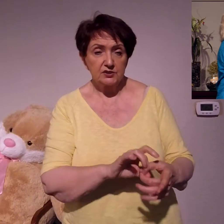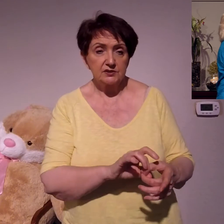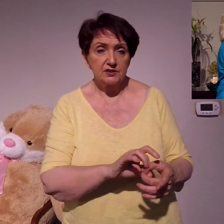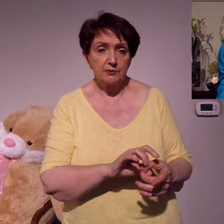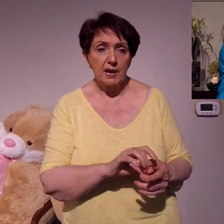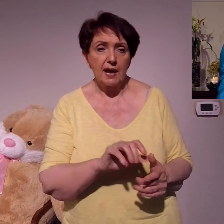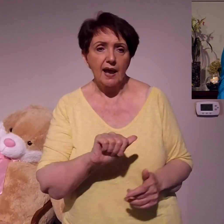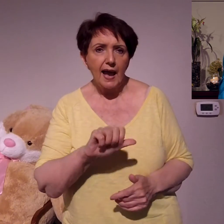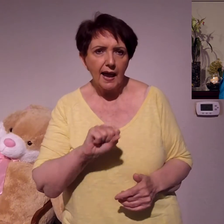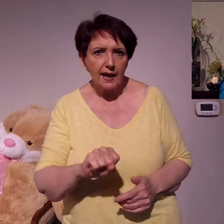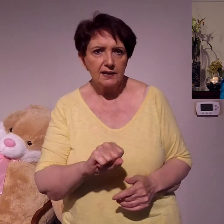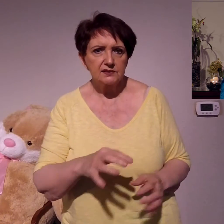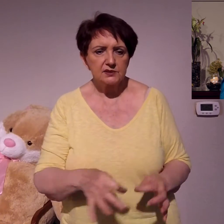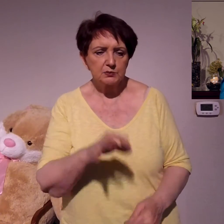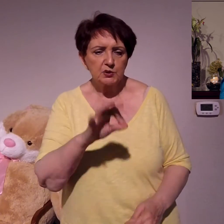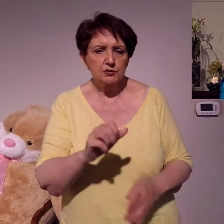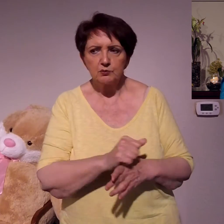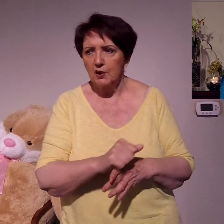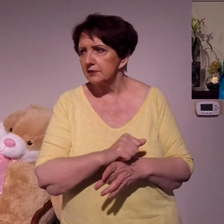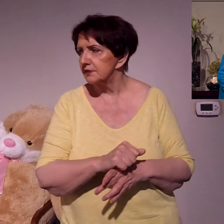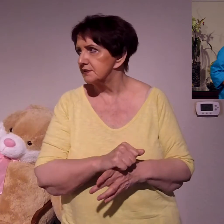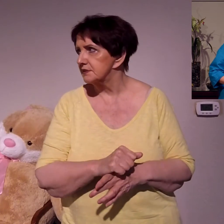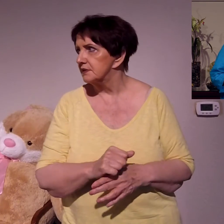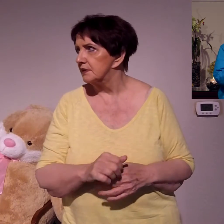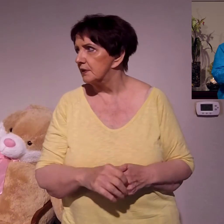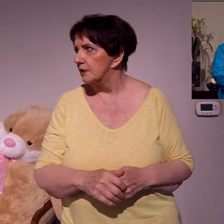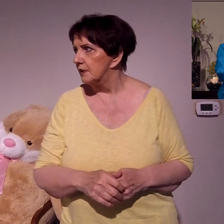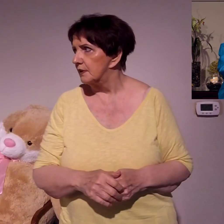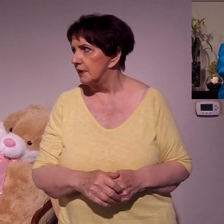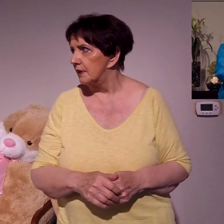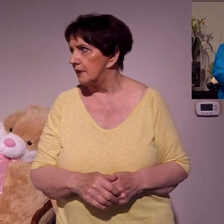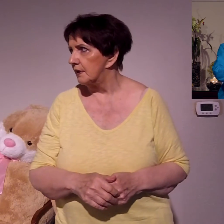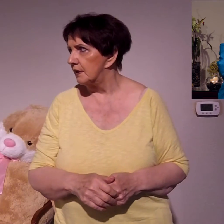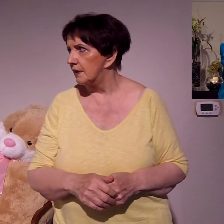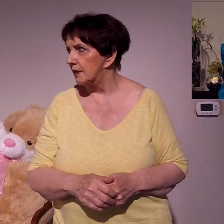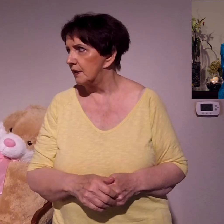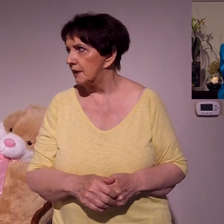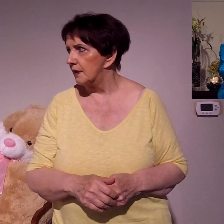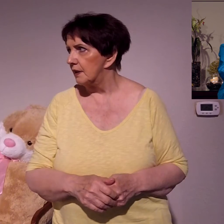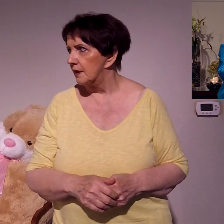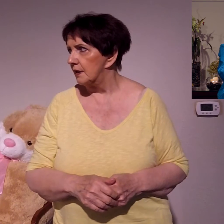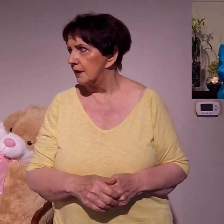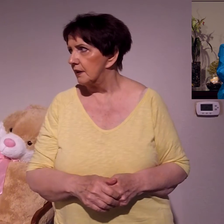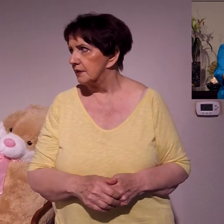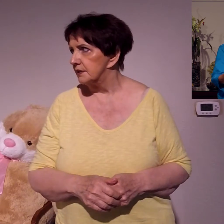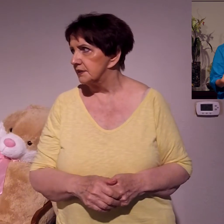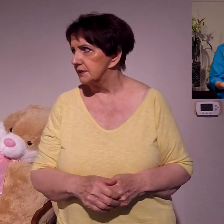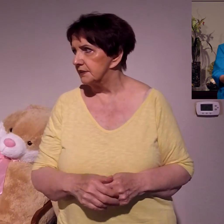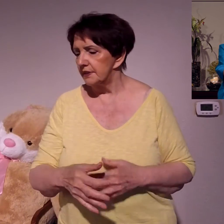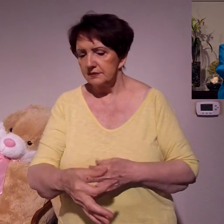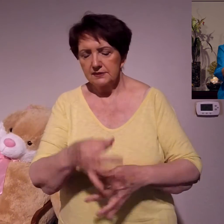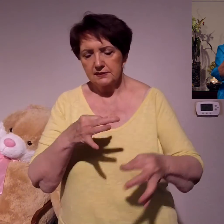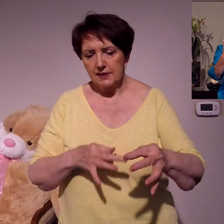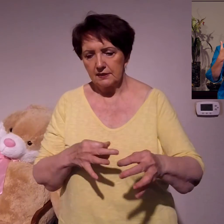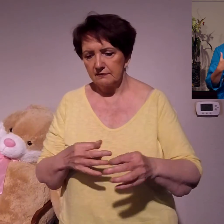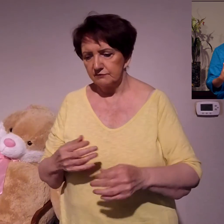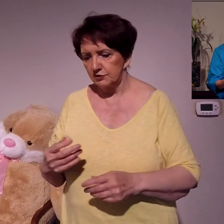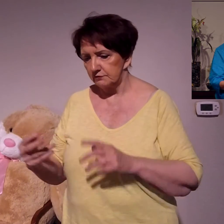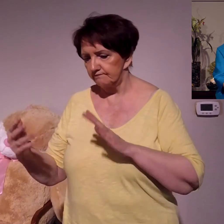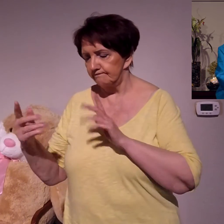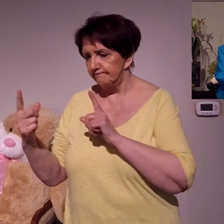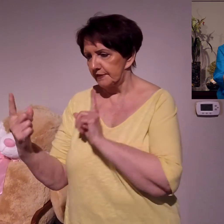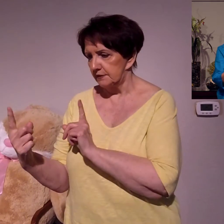impacts me, and I can give that as feedback, and I can see what's being triggered in